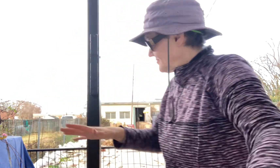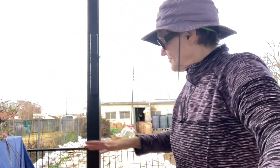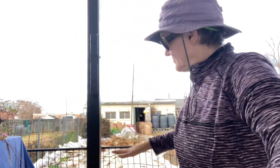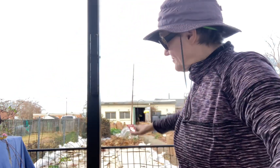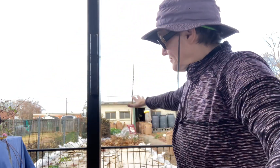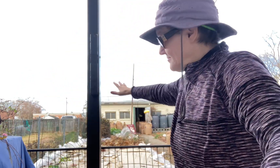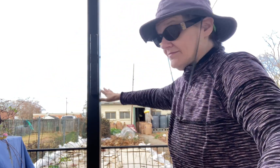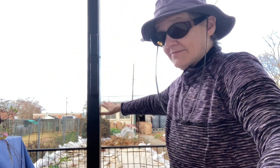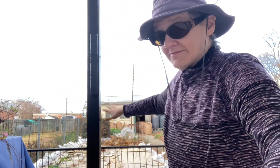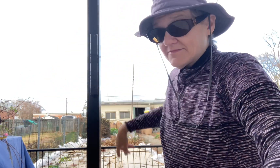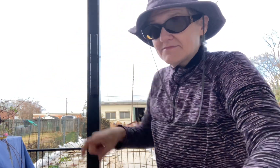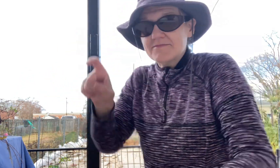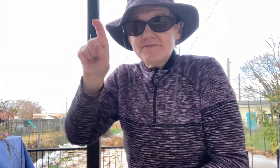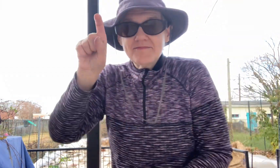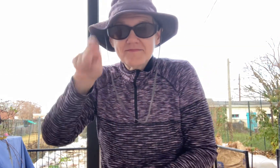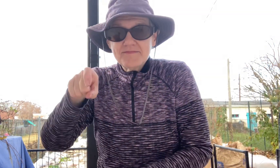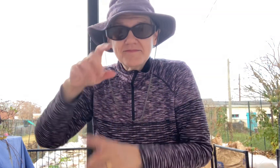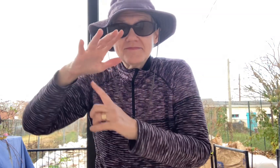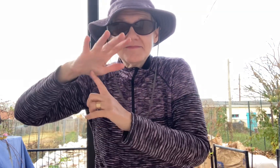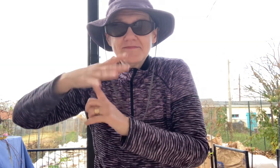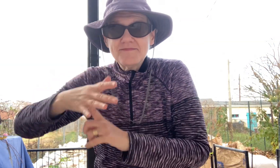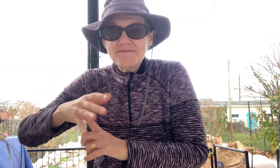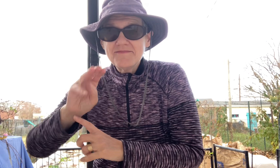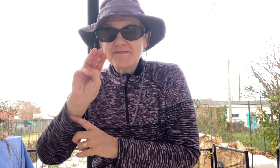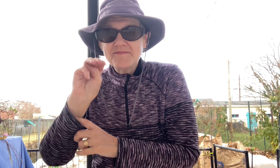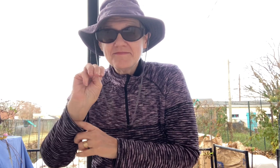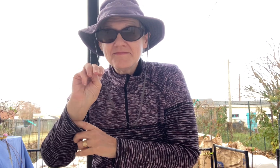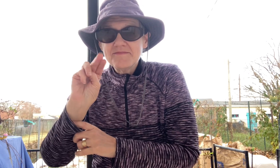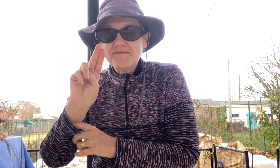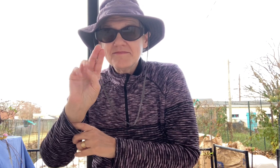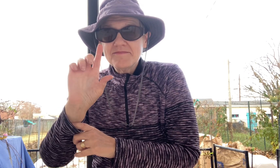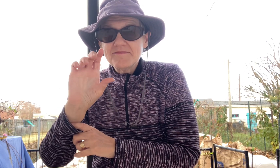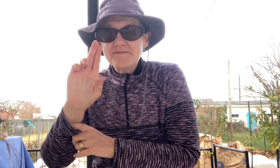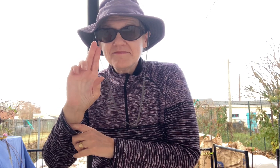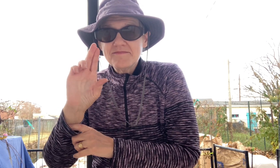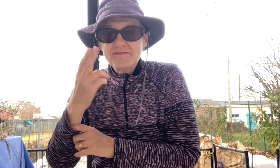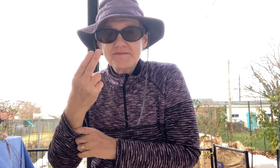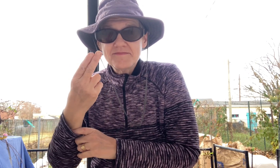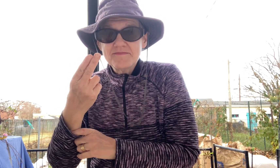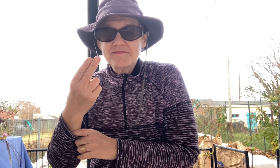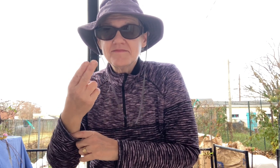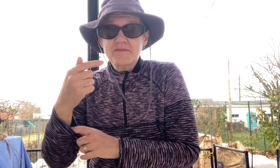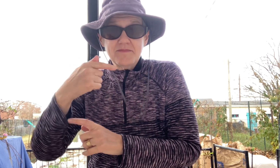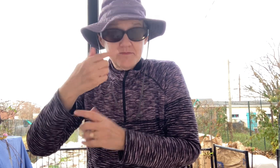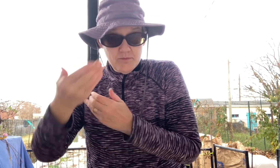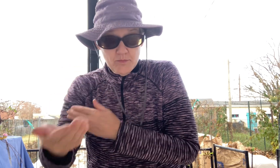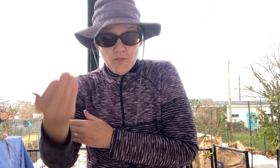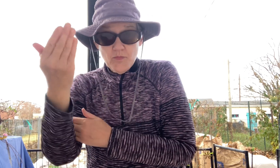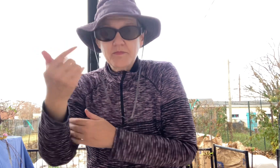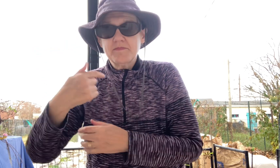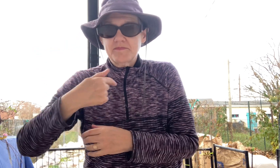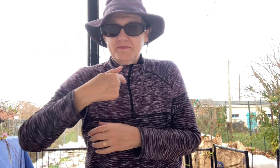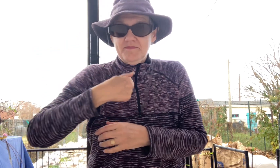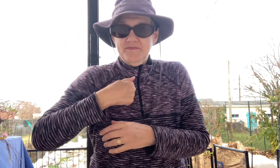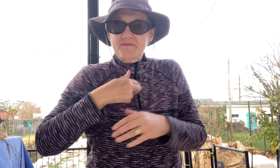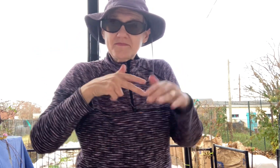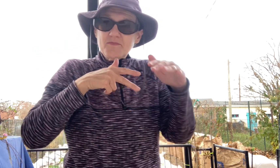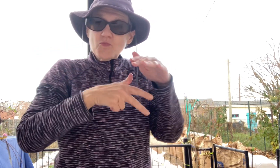Today we're going to mulch this area with leaves. Now